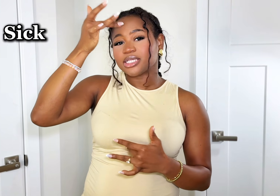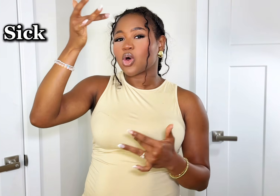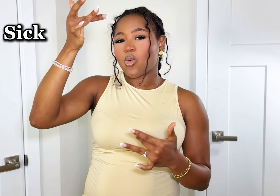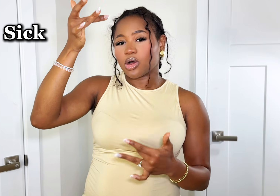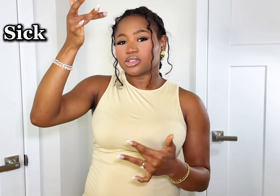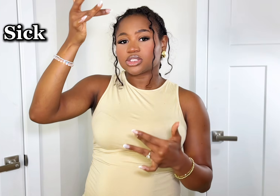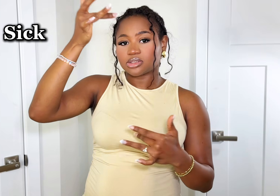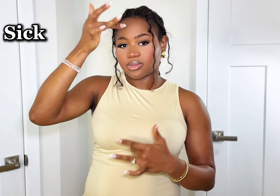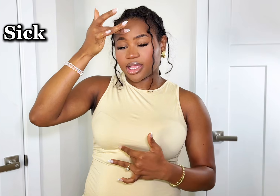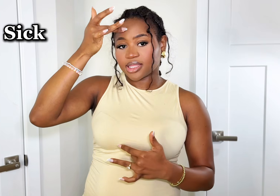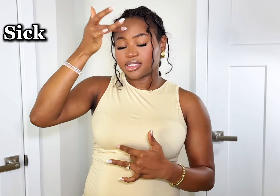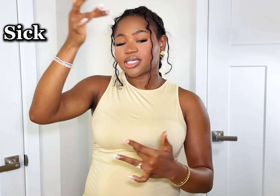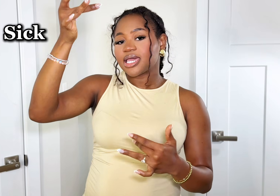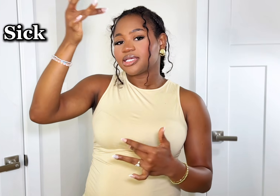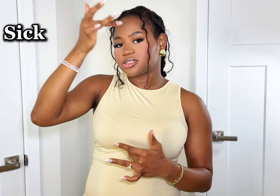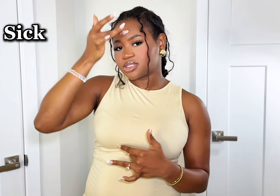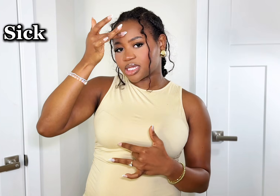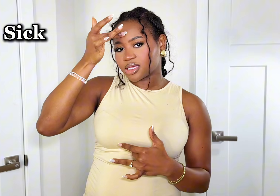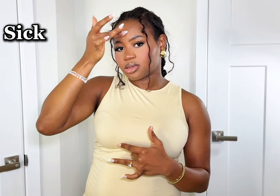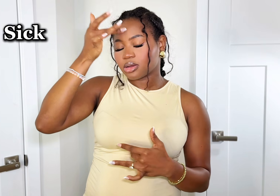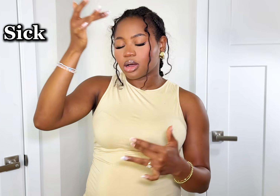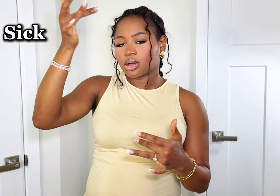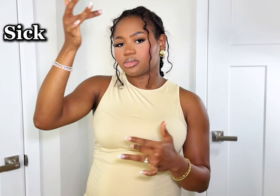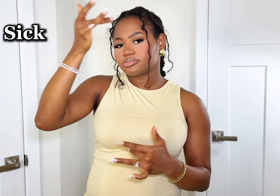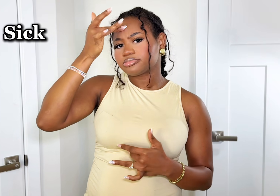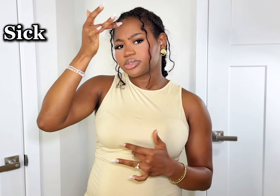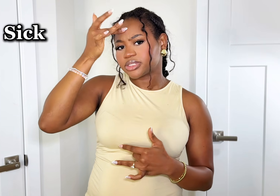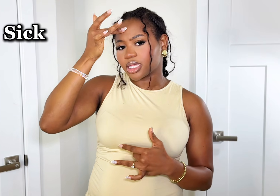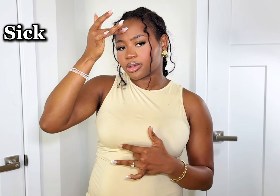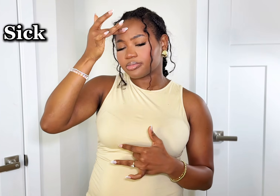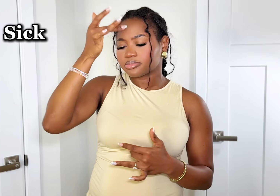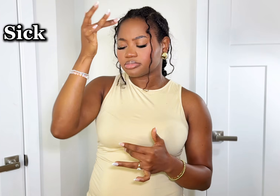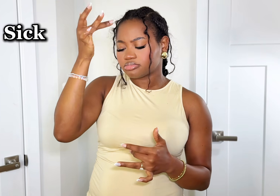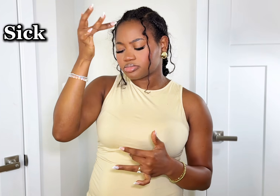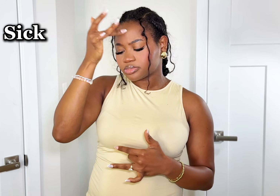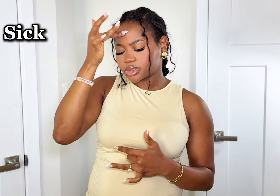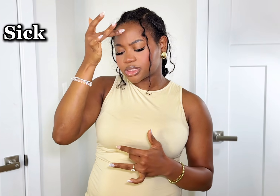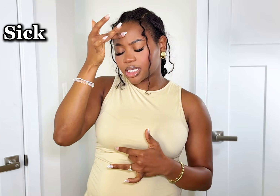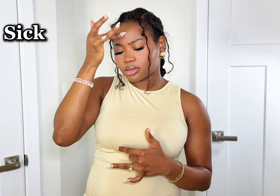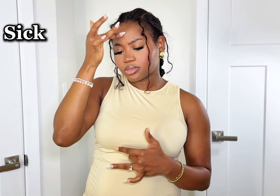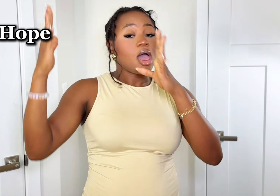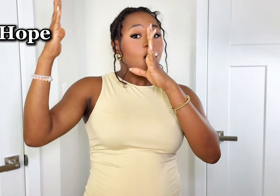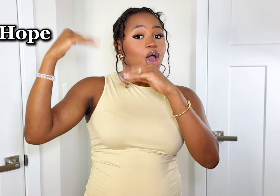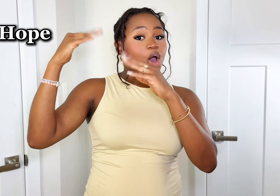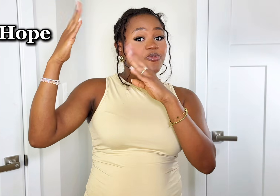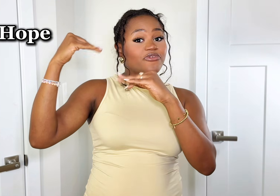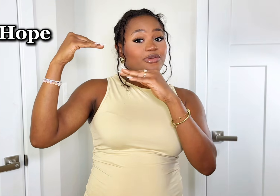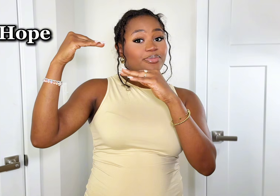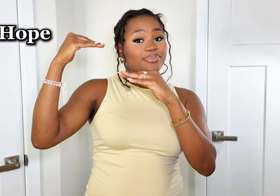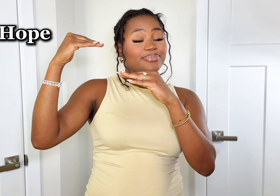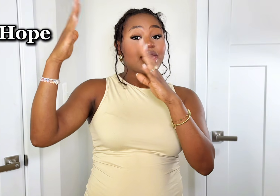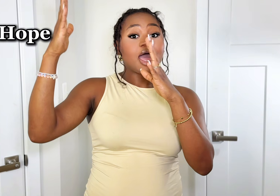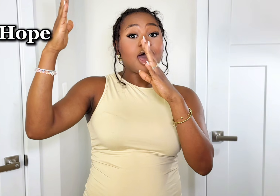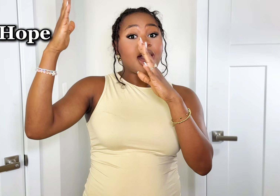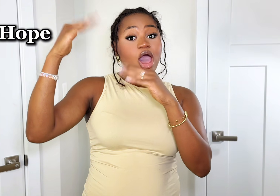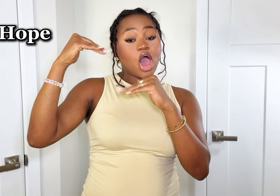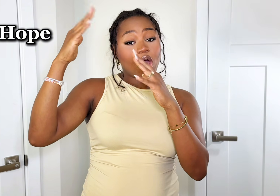or once like this. Sick or sick. Sick. Hopeful.